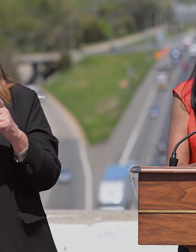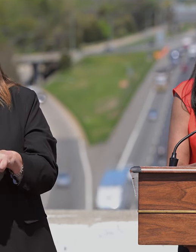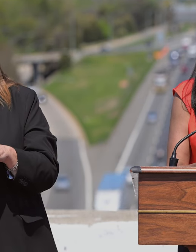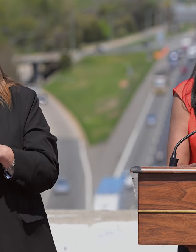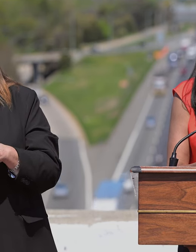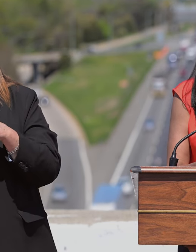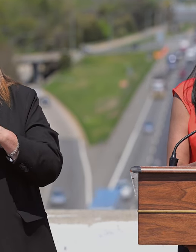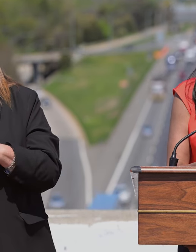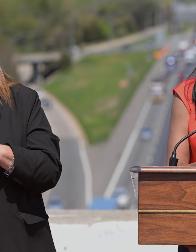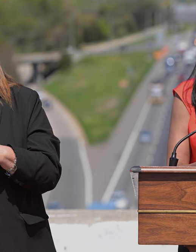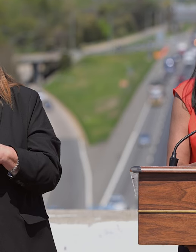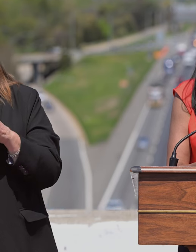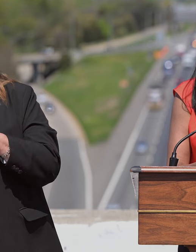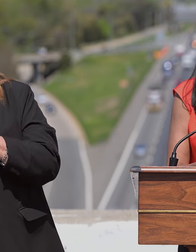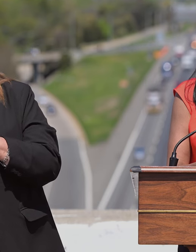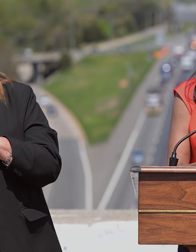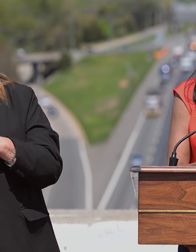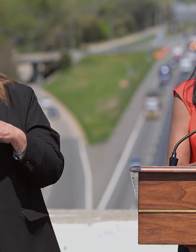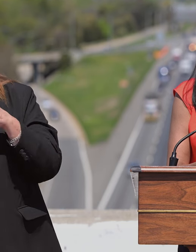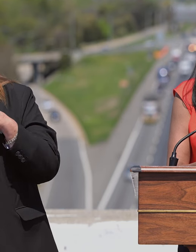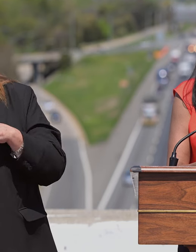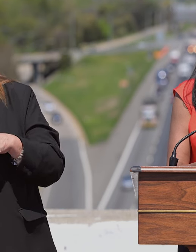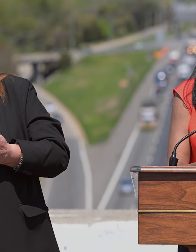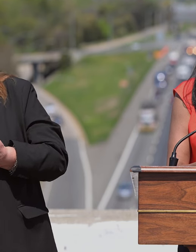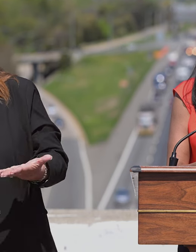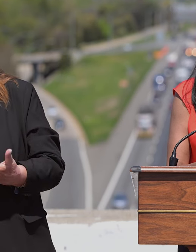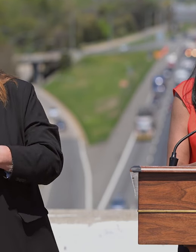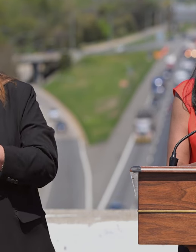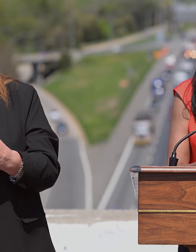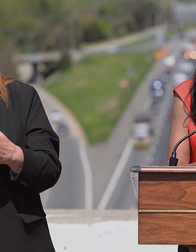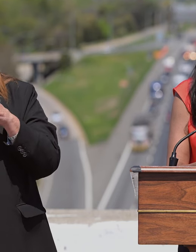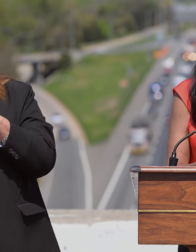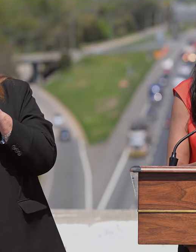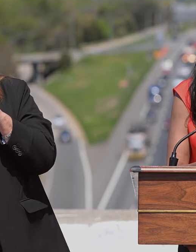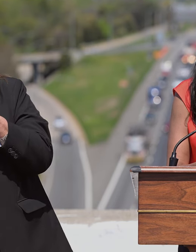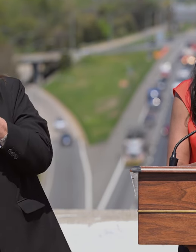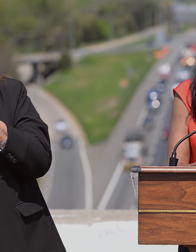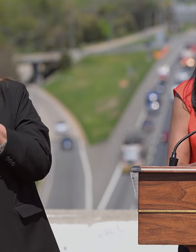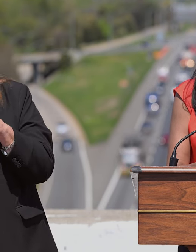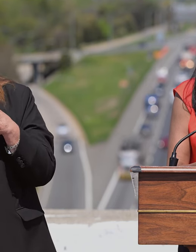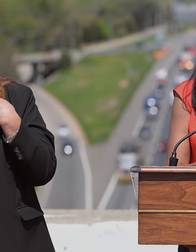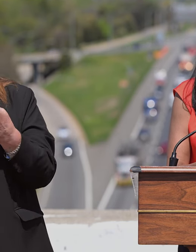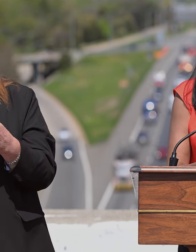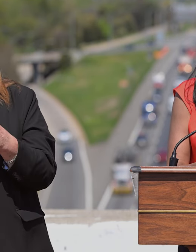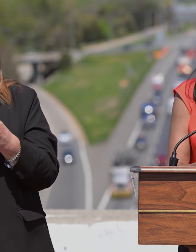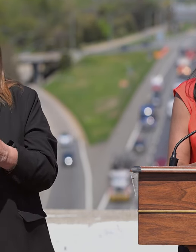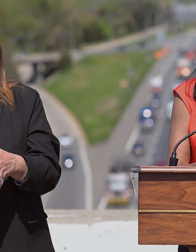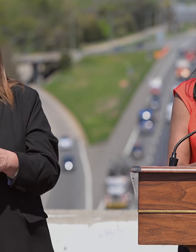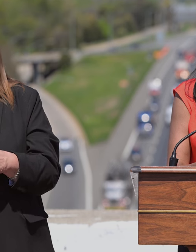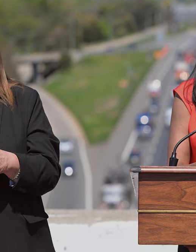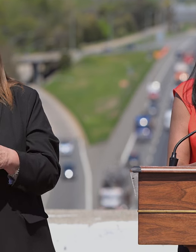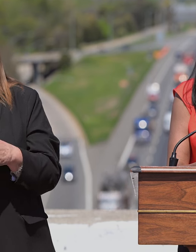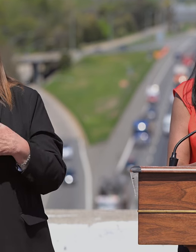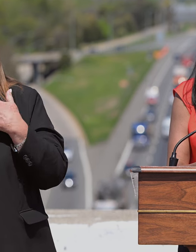the construction site beneath the very highway where we stand today. Since then, we've lost two more lives in